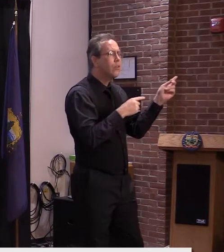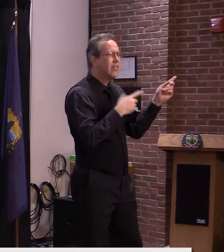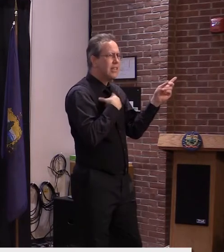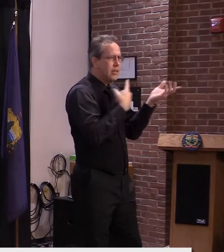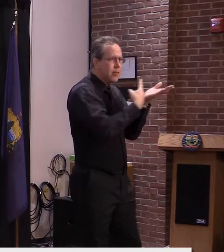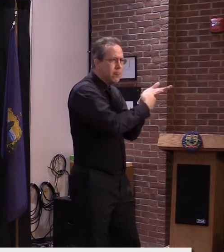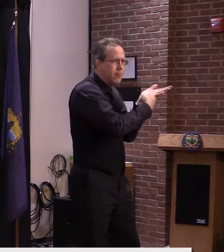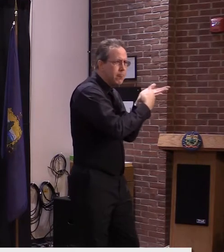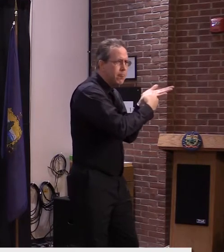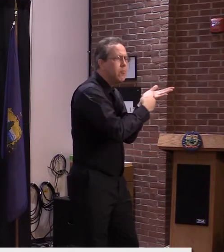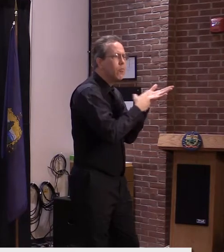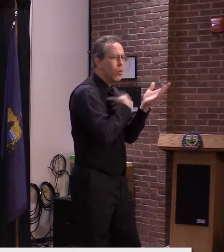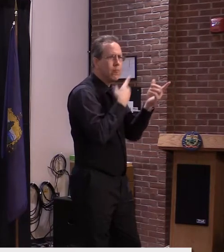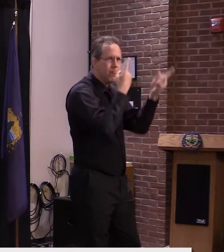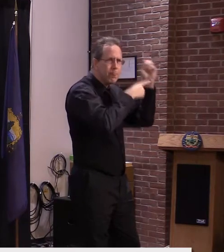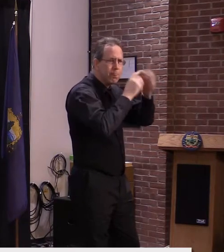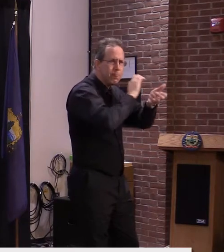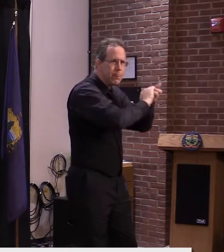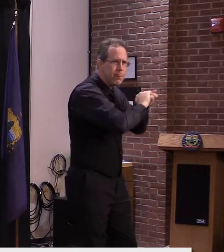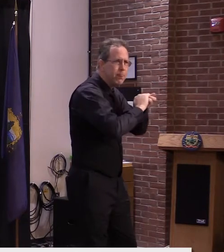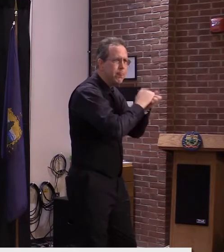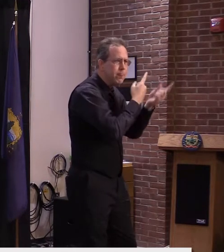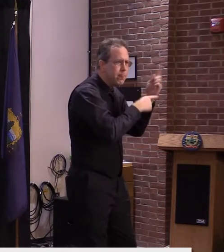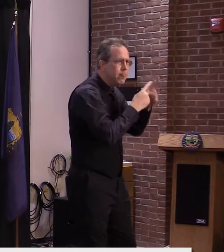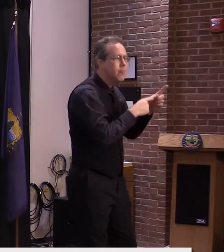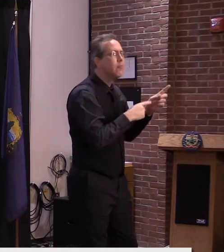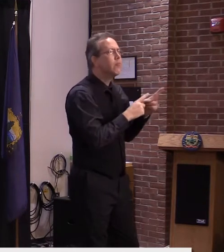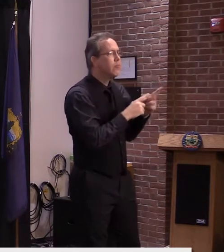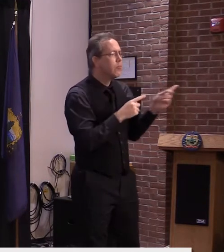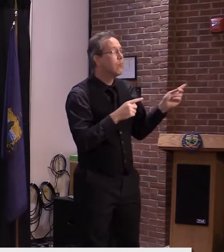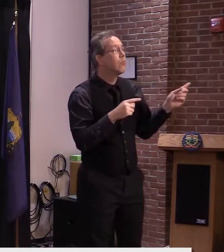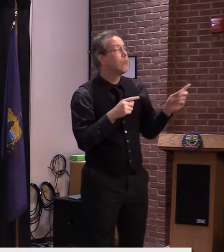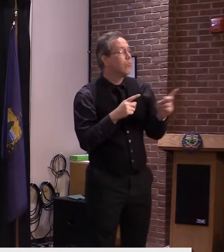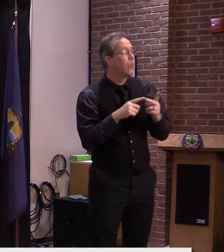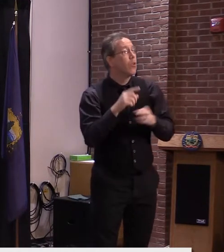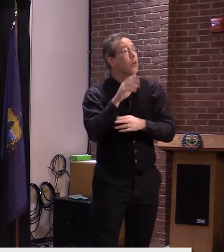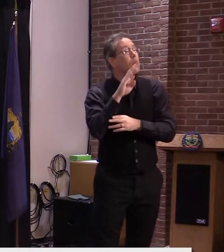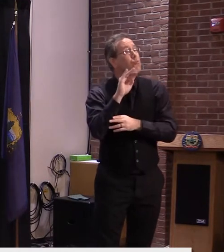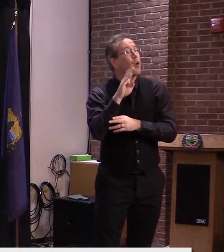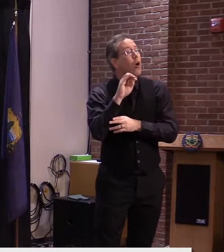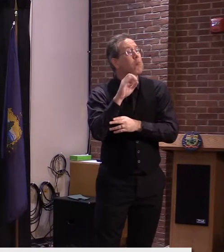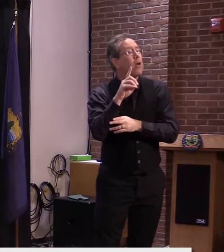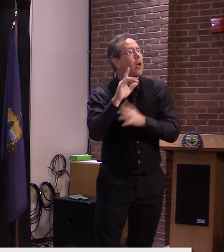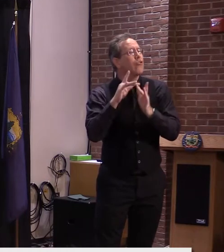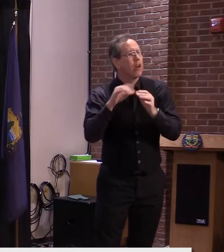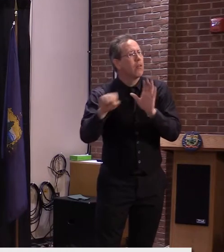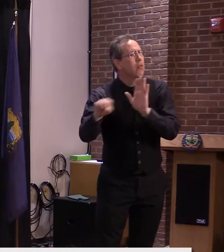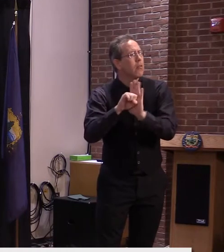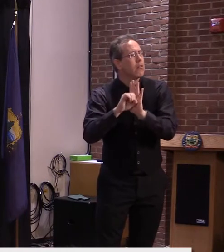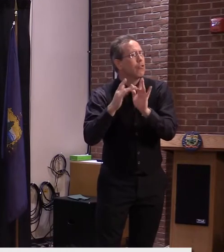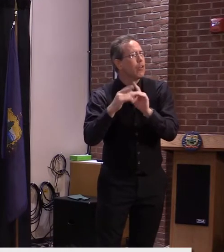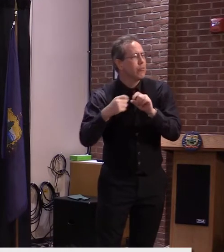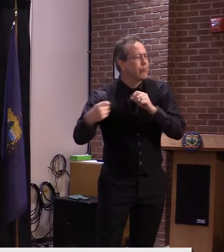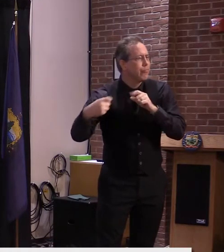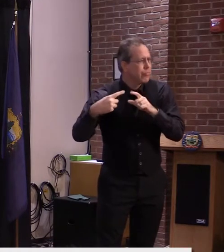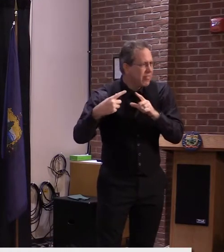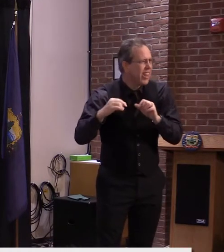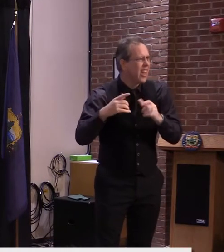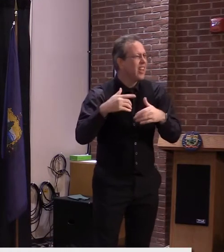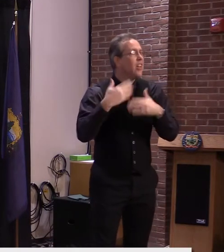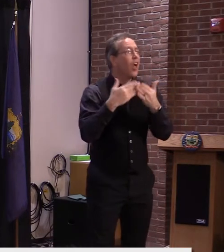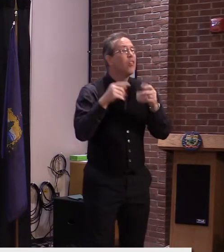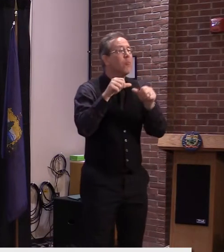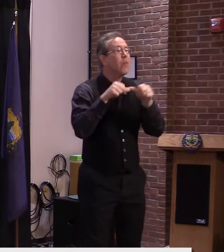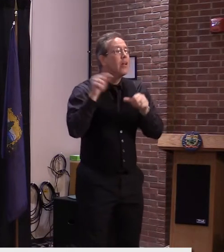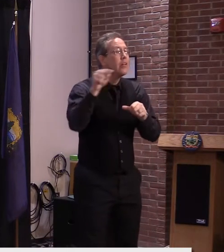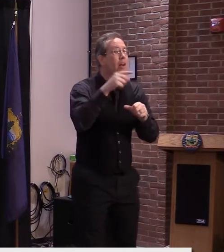Even though broadband has received a lot of attention, anybody like me who's driven around the state a lot can tell you